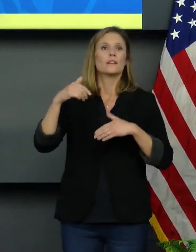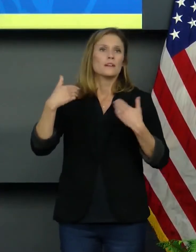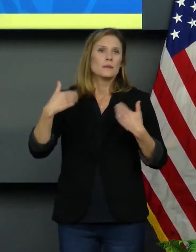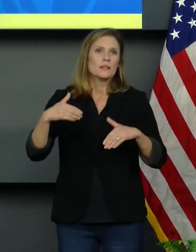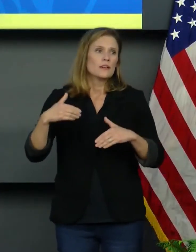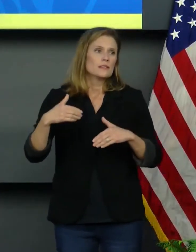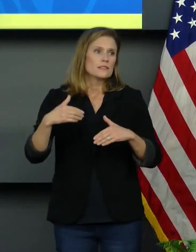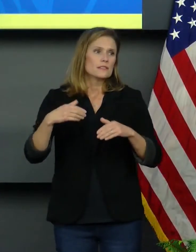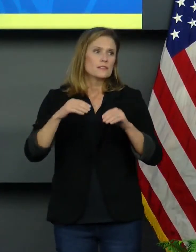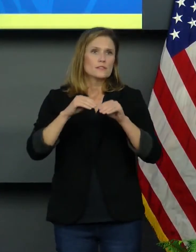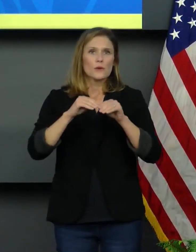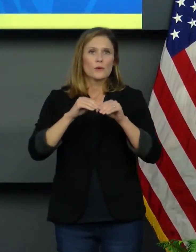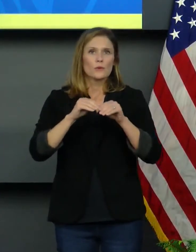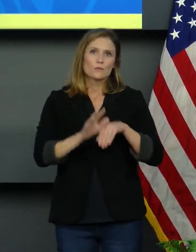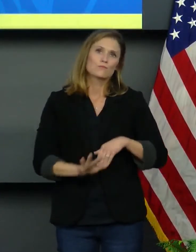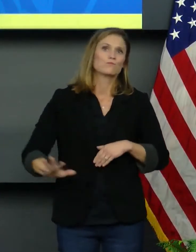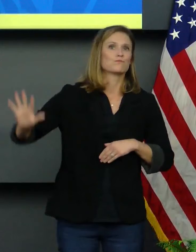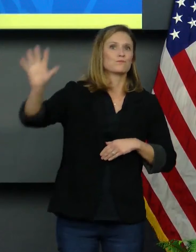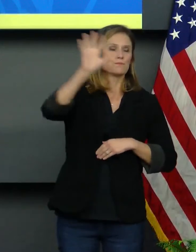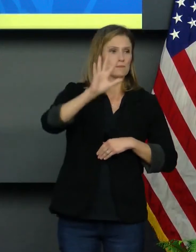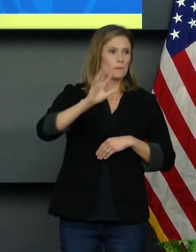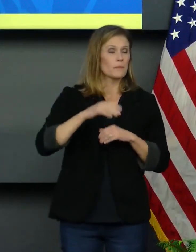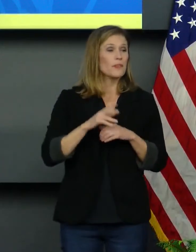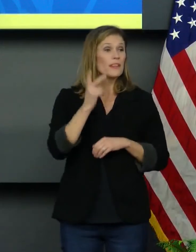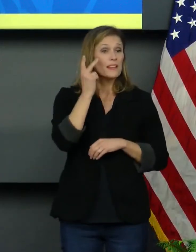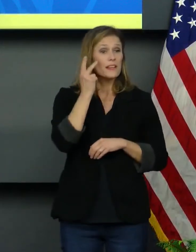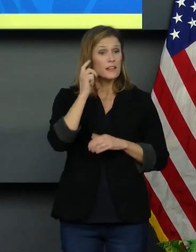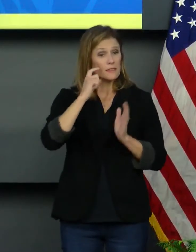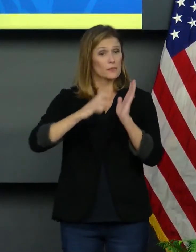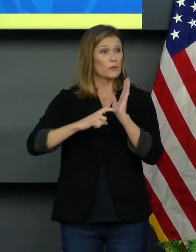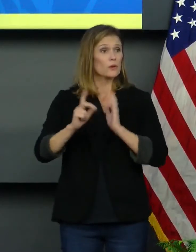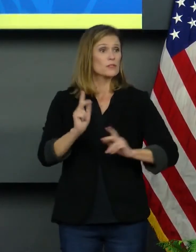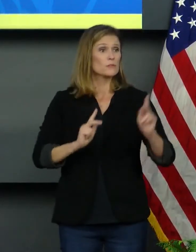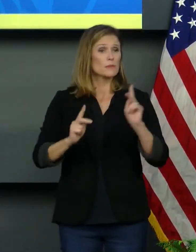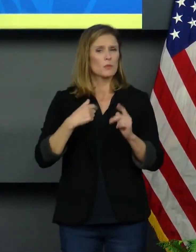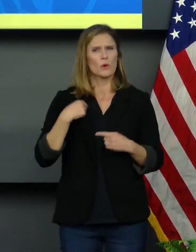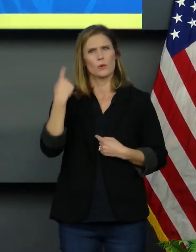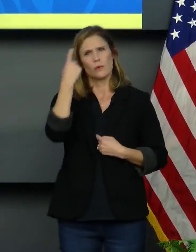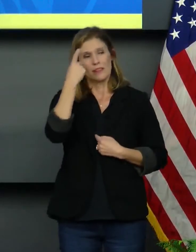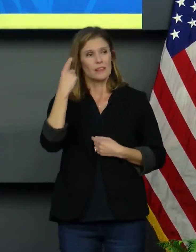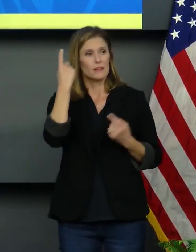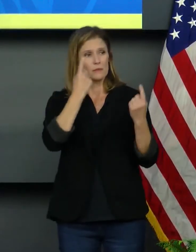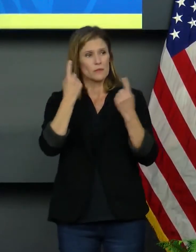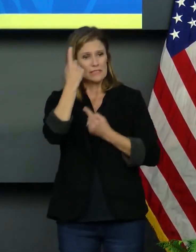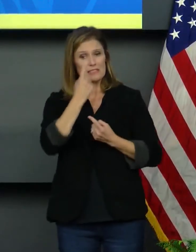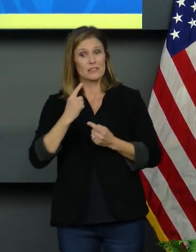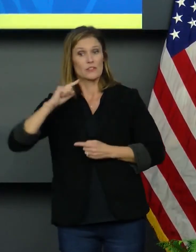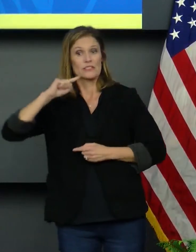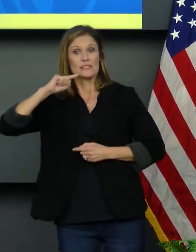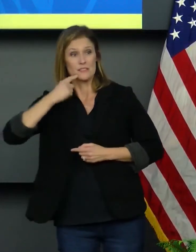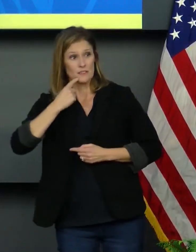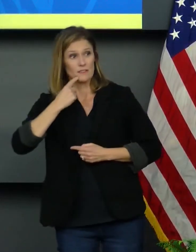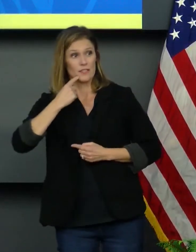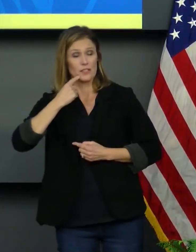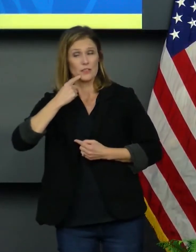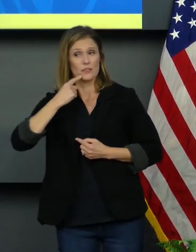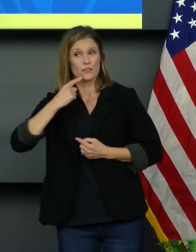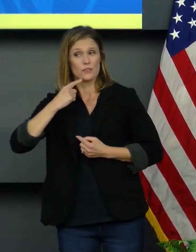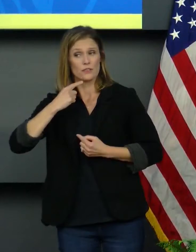so widespread. If you look at people that have what we would consider to be severe adverse,